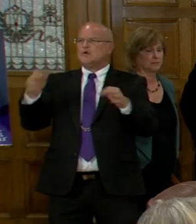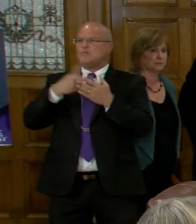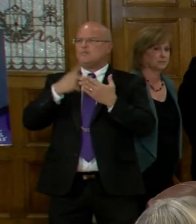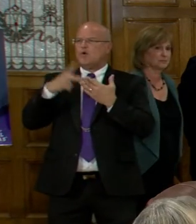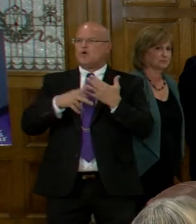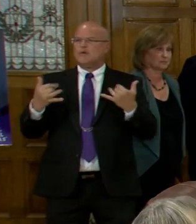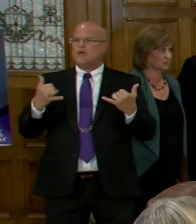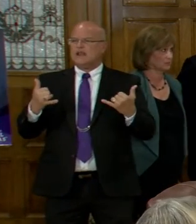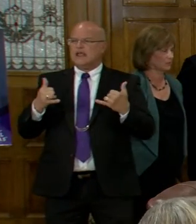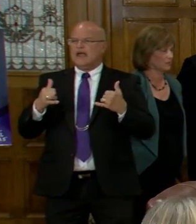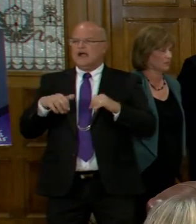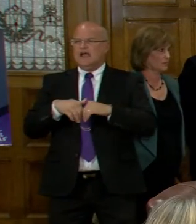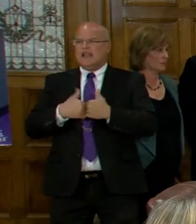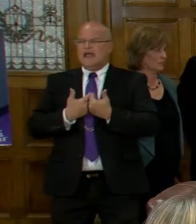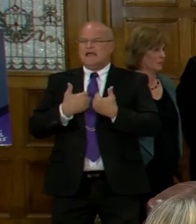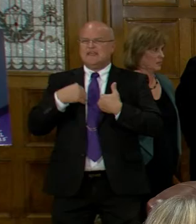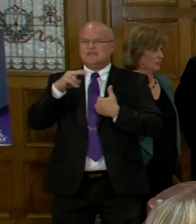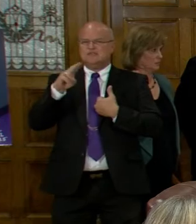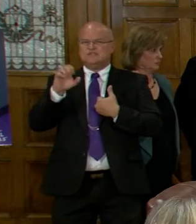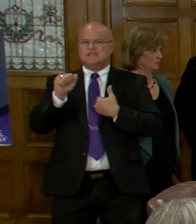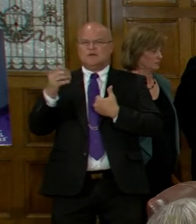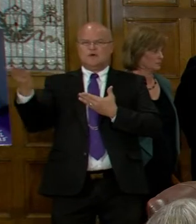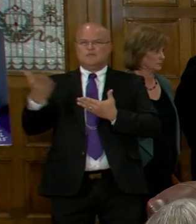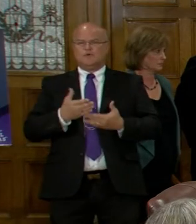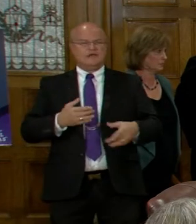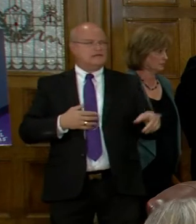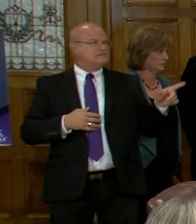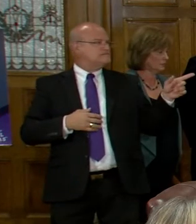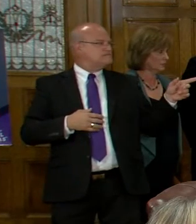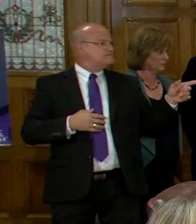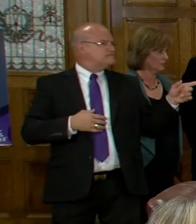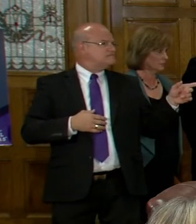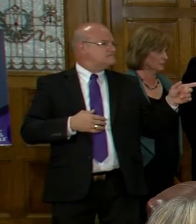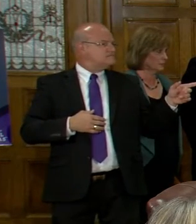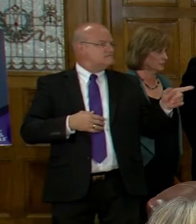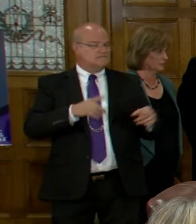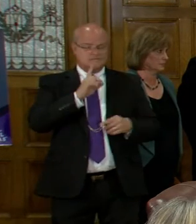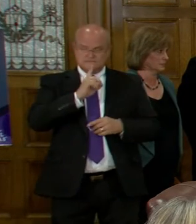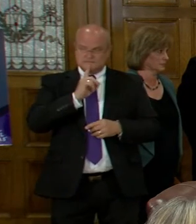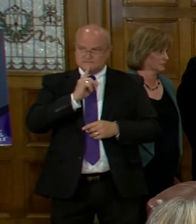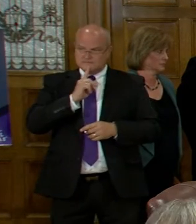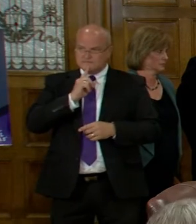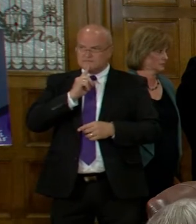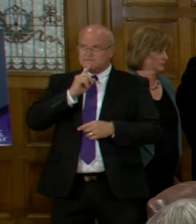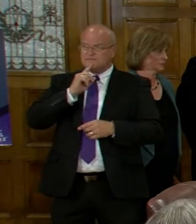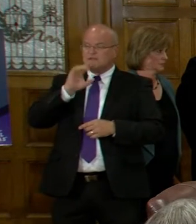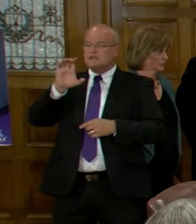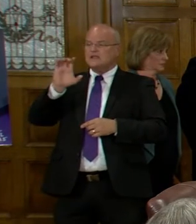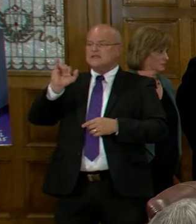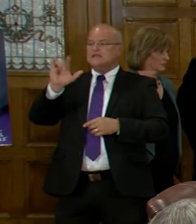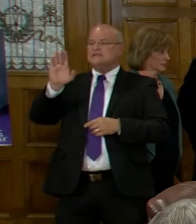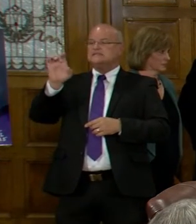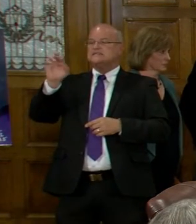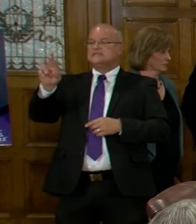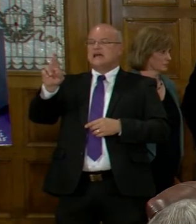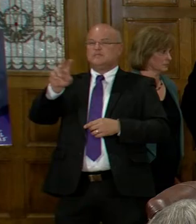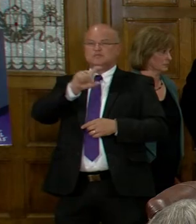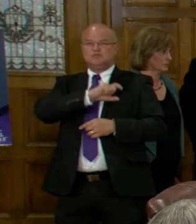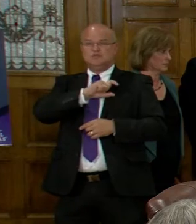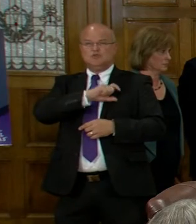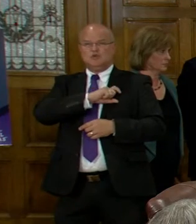program is and having that in UCA, what that might bring? So absolutely. Cybersecurity is one of the fastest growing